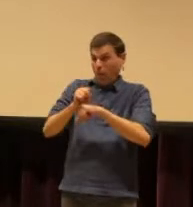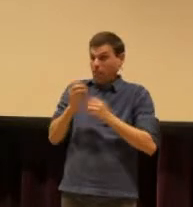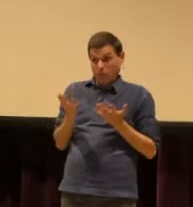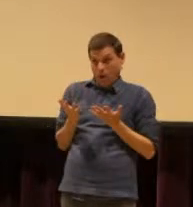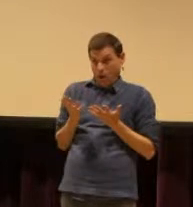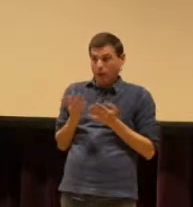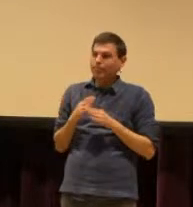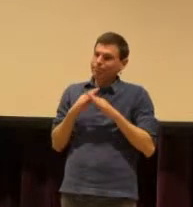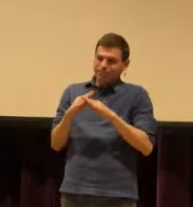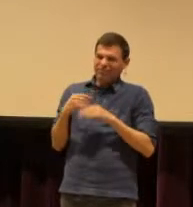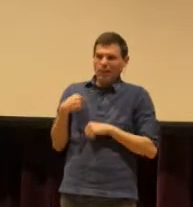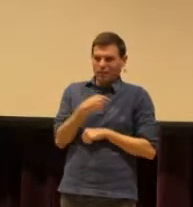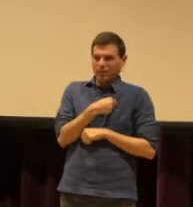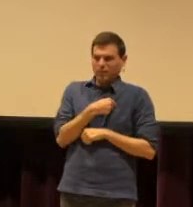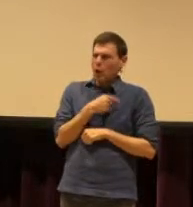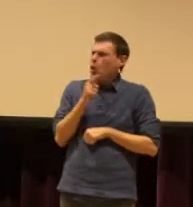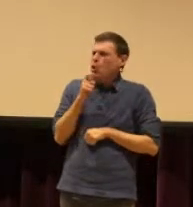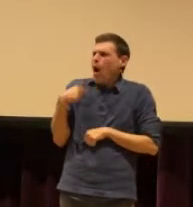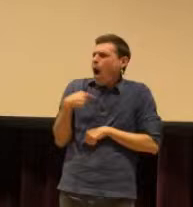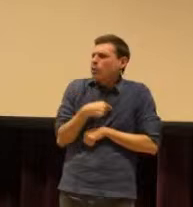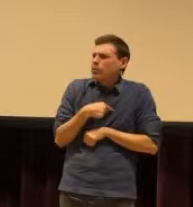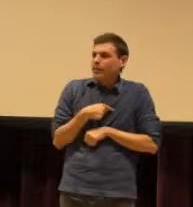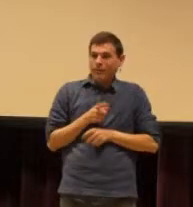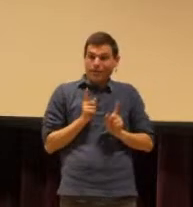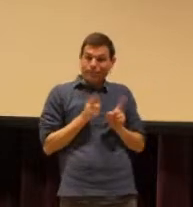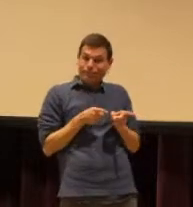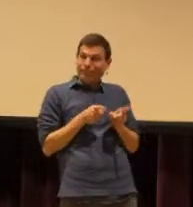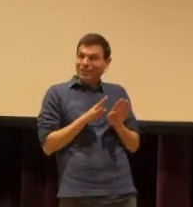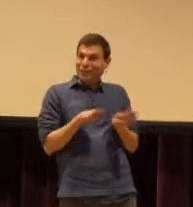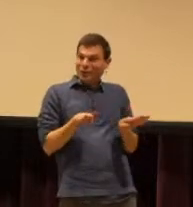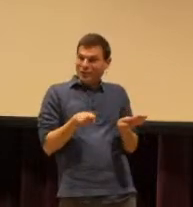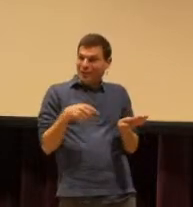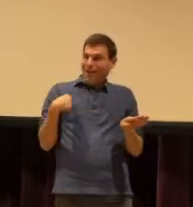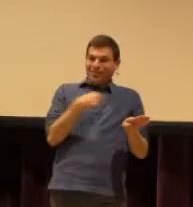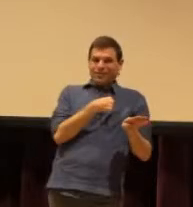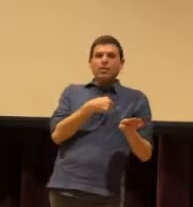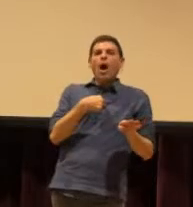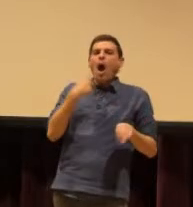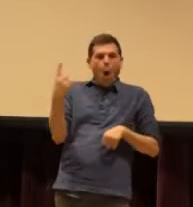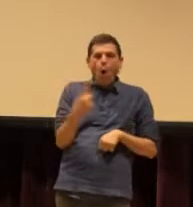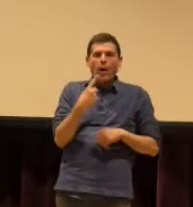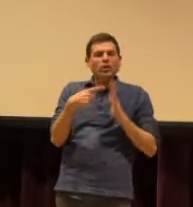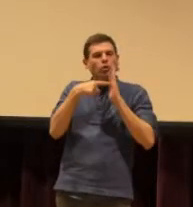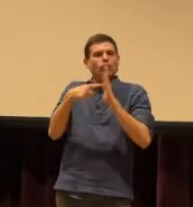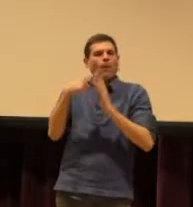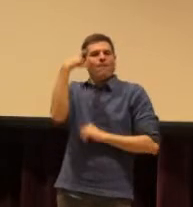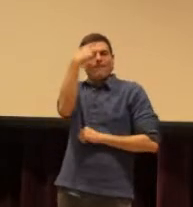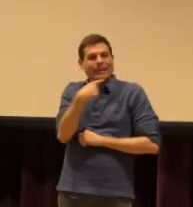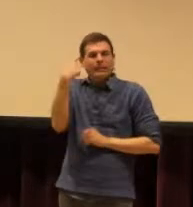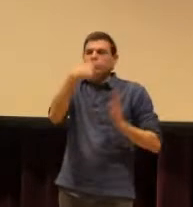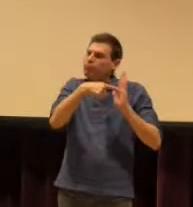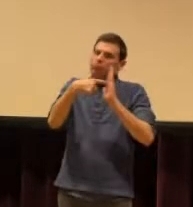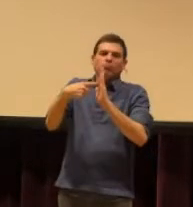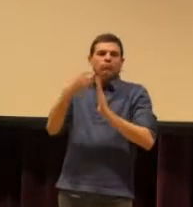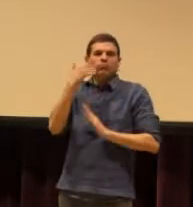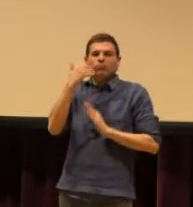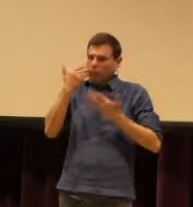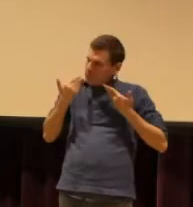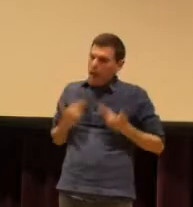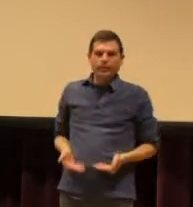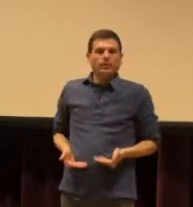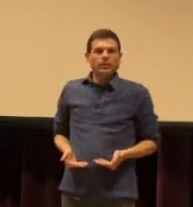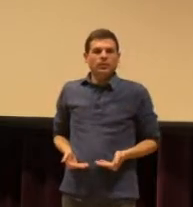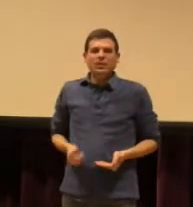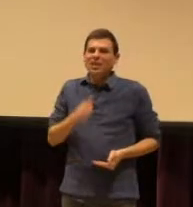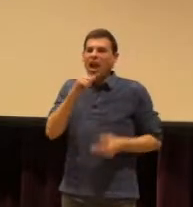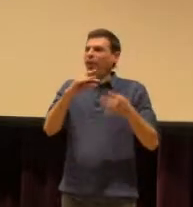and putting a face to that. Reminding again, I like to directly say to them, talking about how can we keep